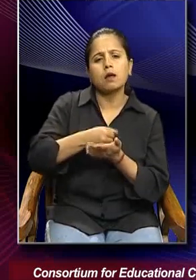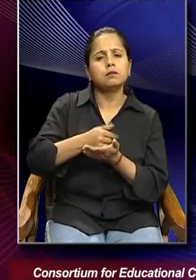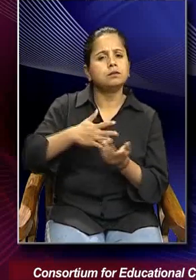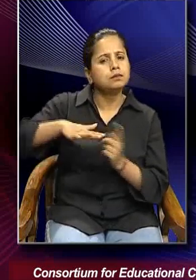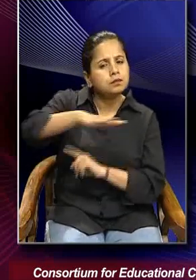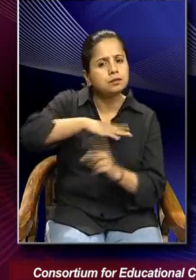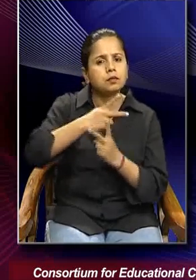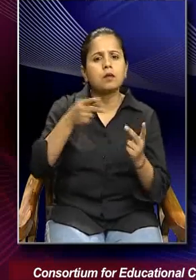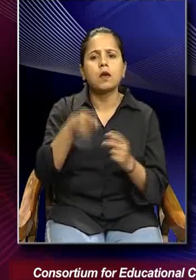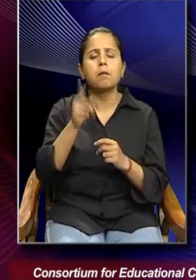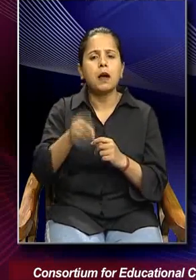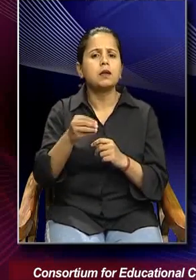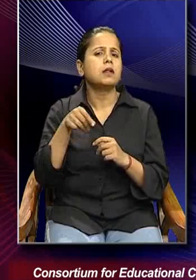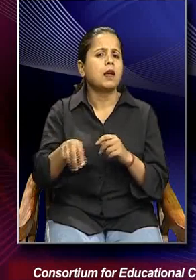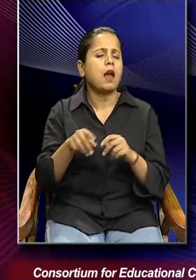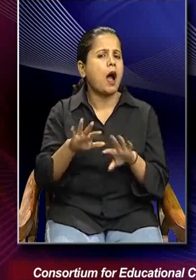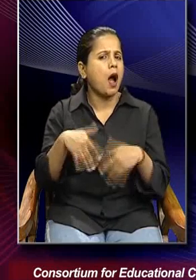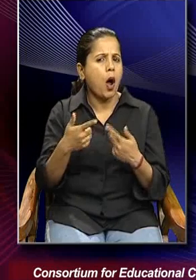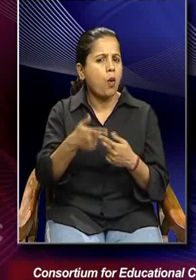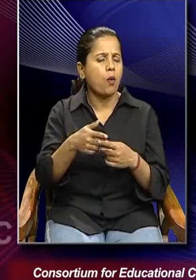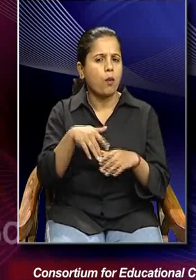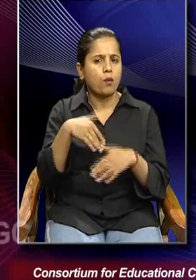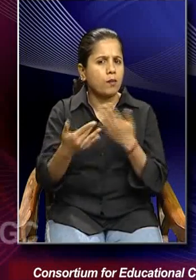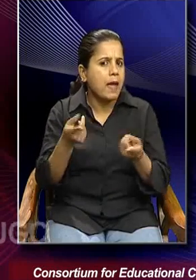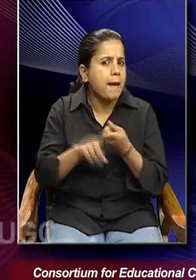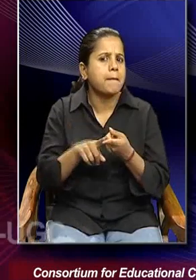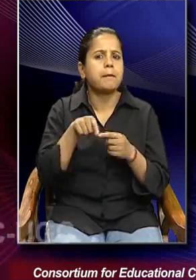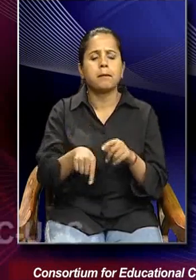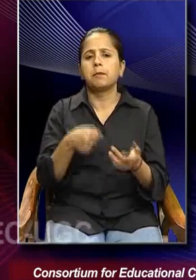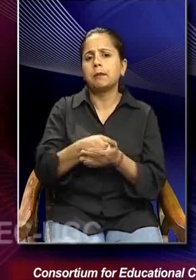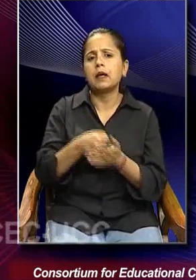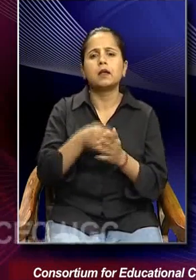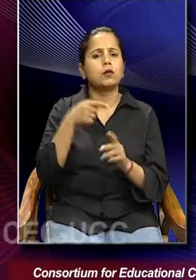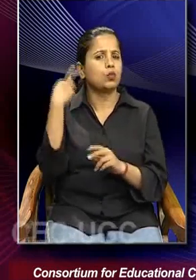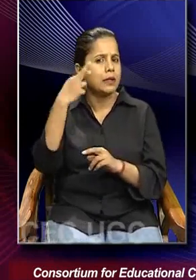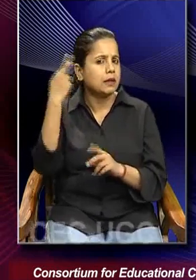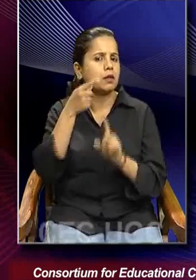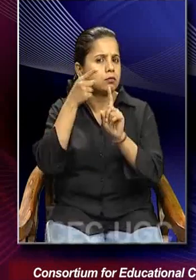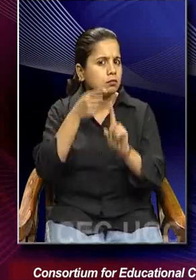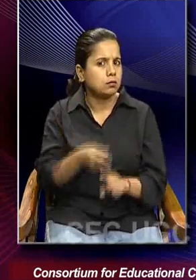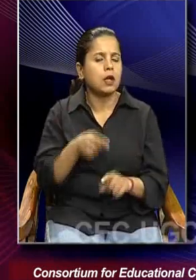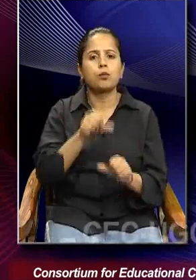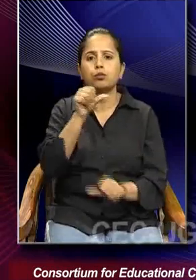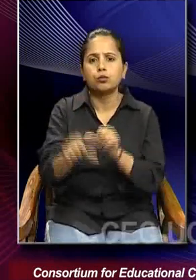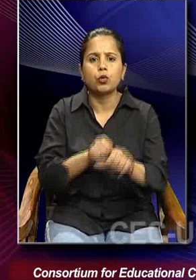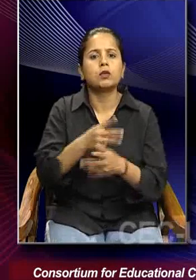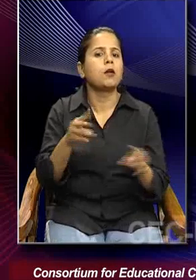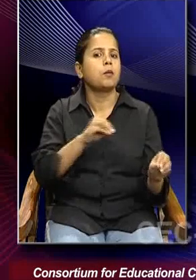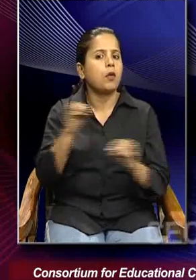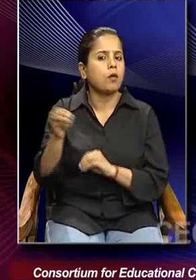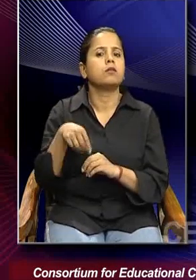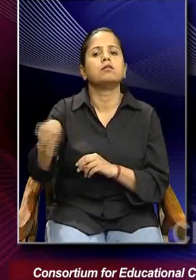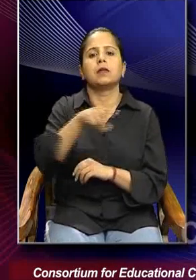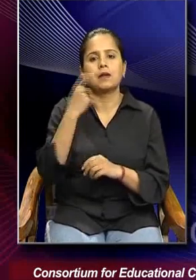and various factors that might help us to explain the process of migration. Studies